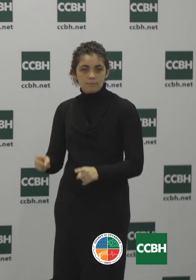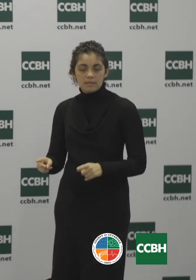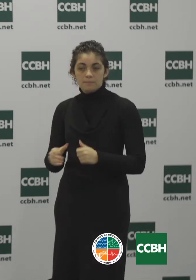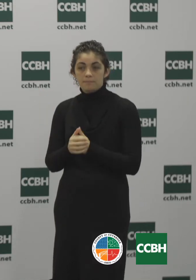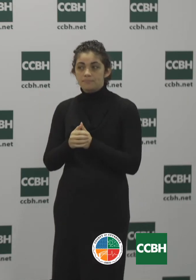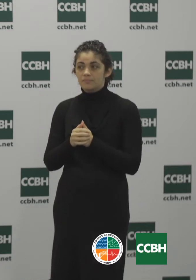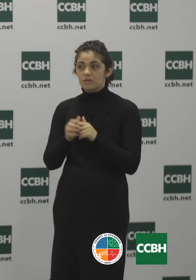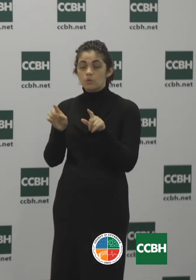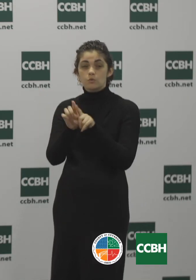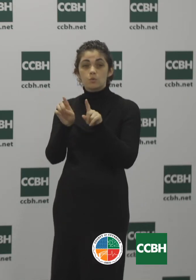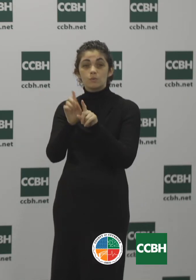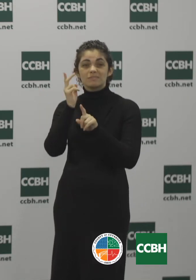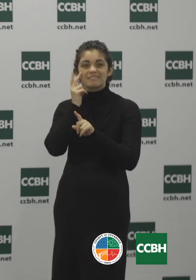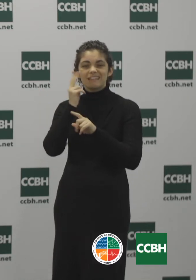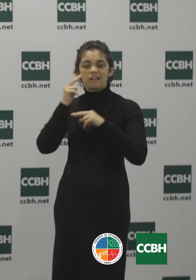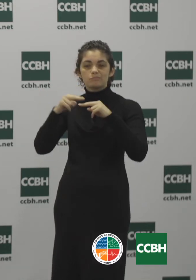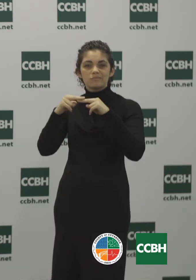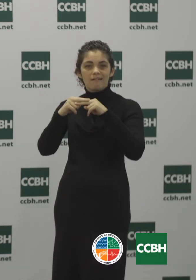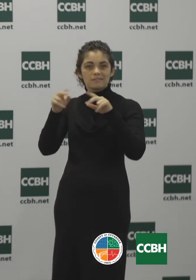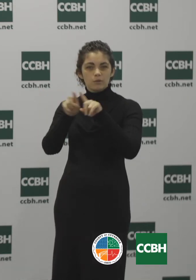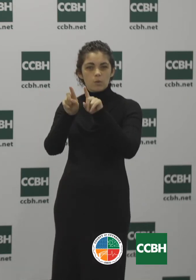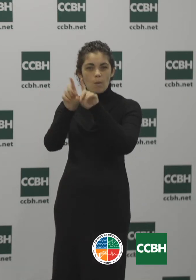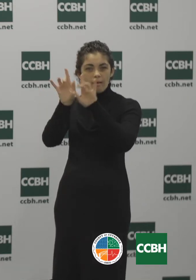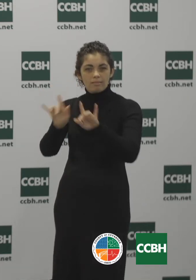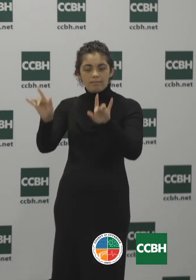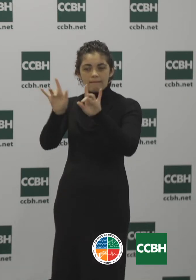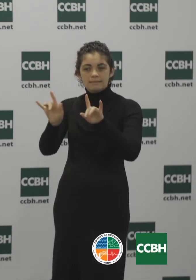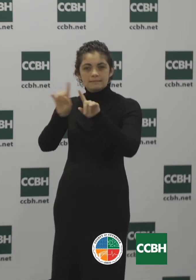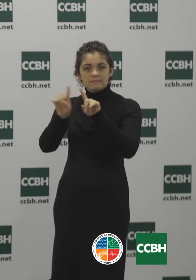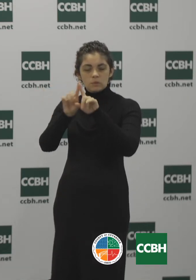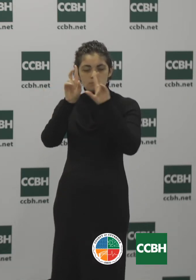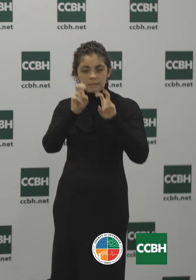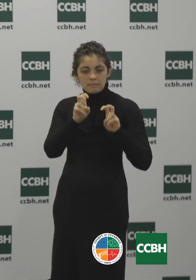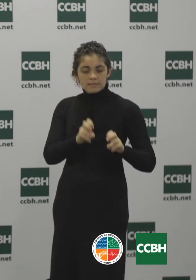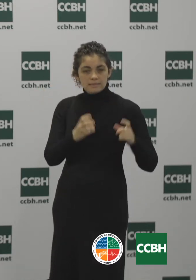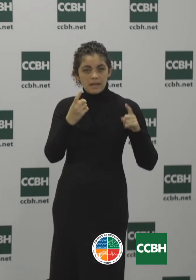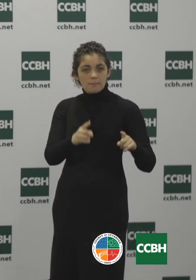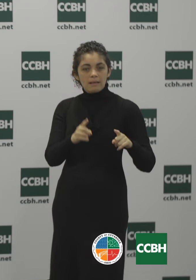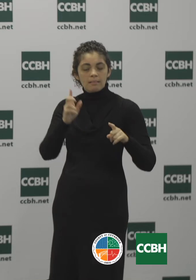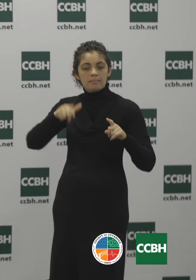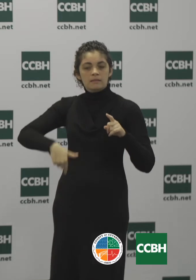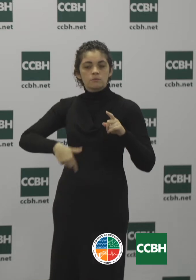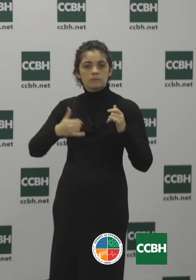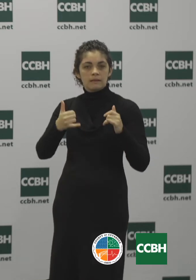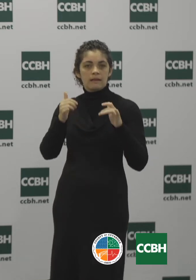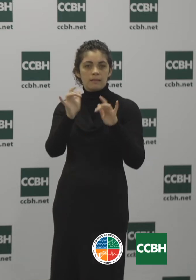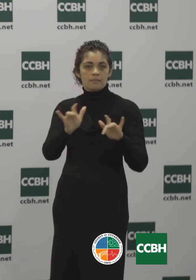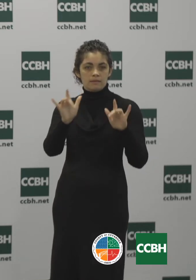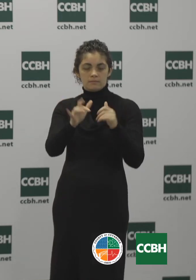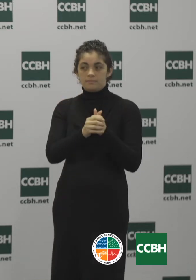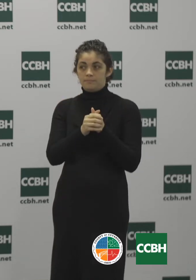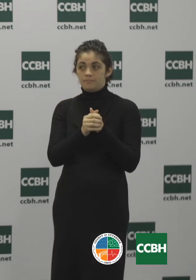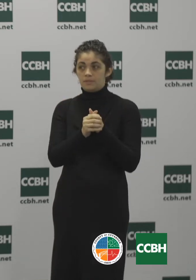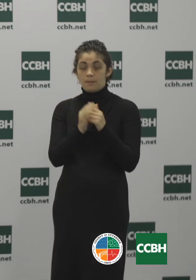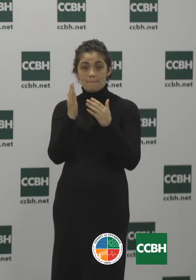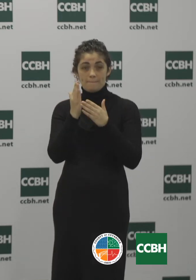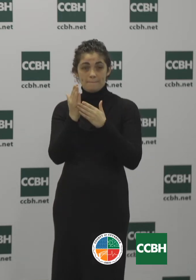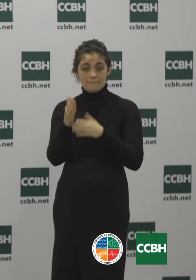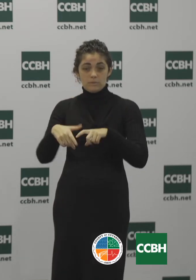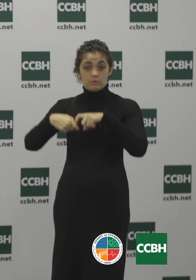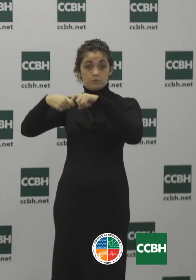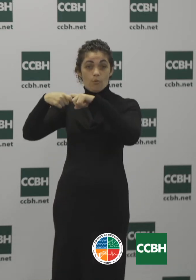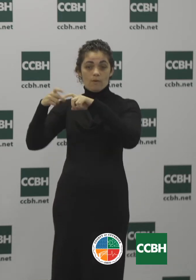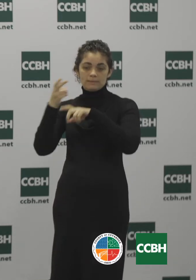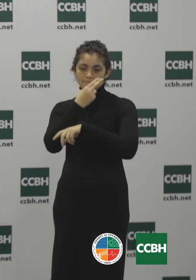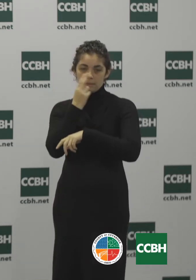you can also check our slides and some additional analyses that we've done a little bit later today on our website. So I will pause so that